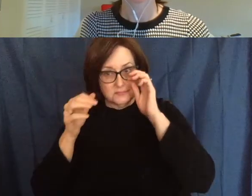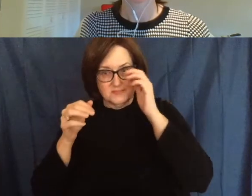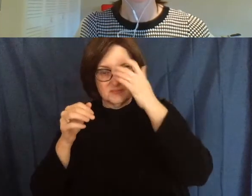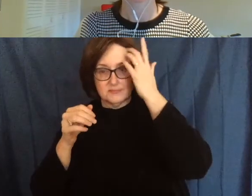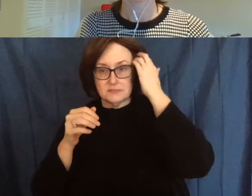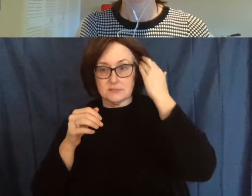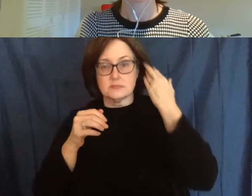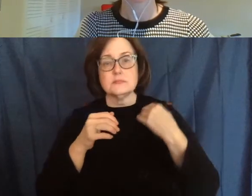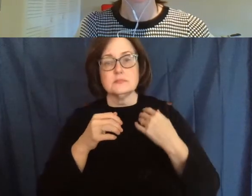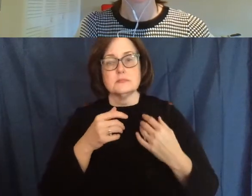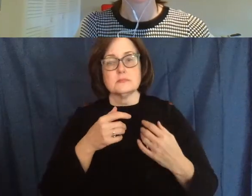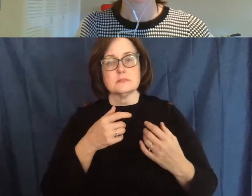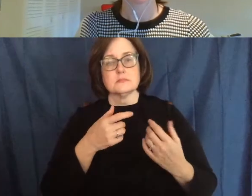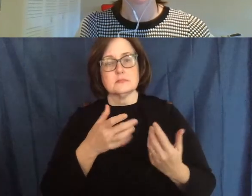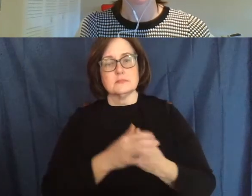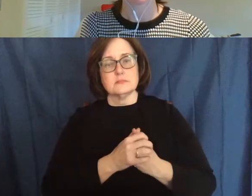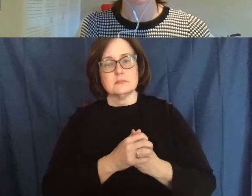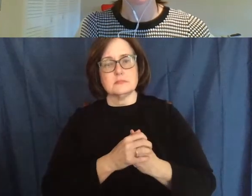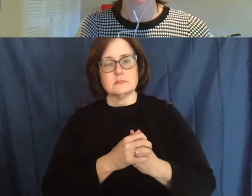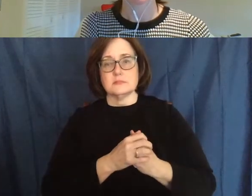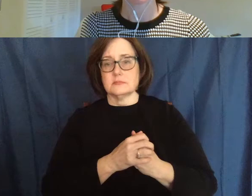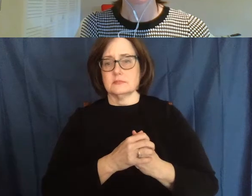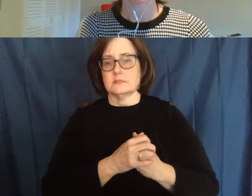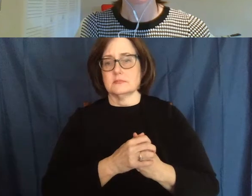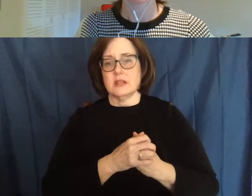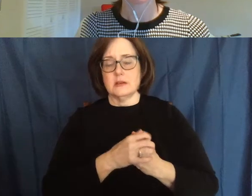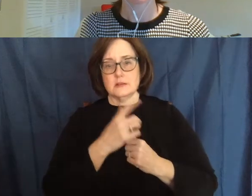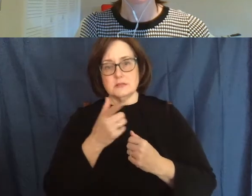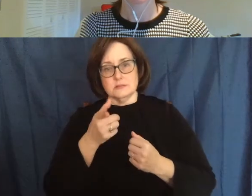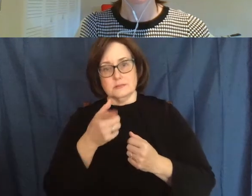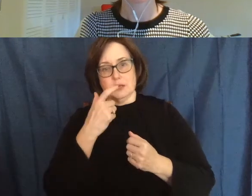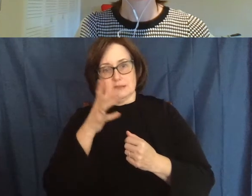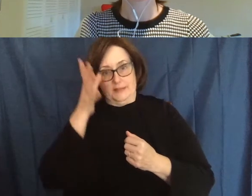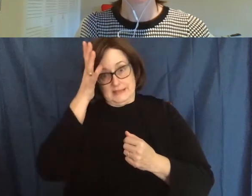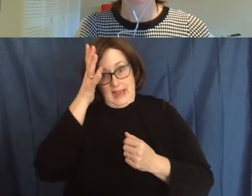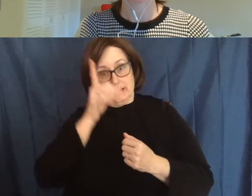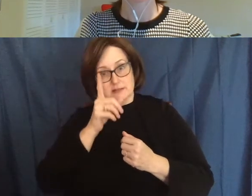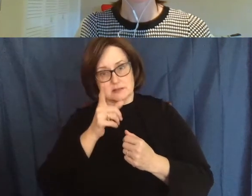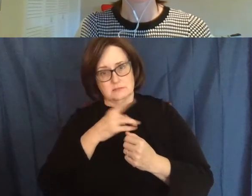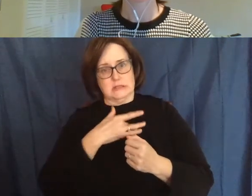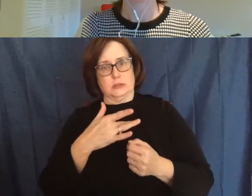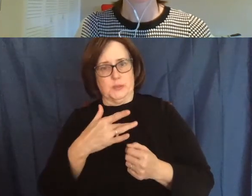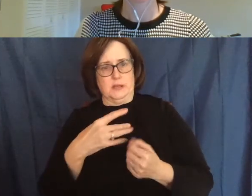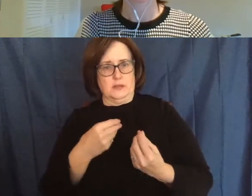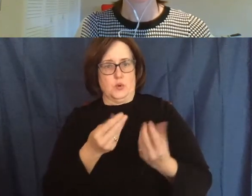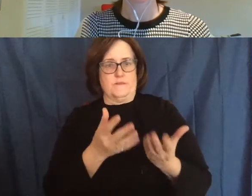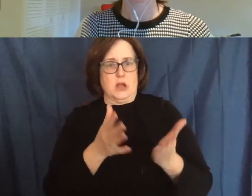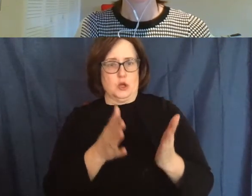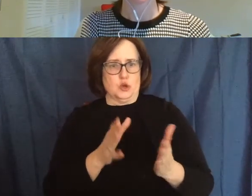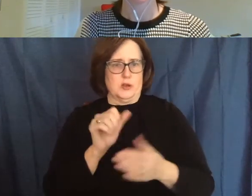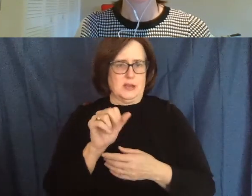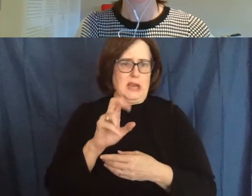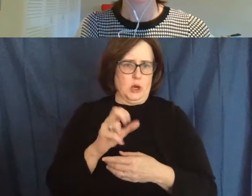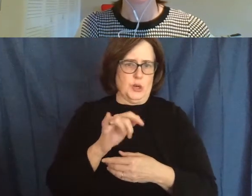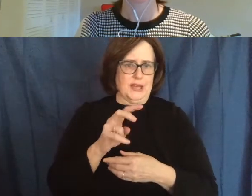community where dads usually are the providers, not the caregivers. So engaging dads in this challenge was